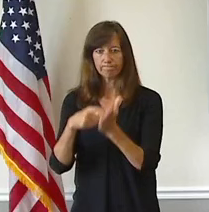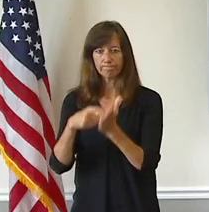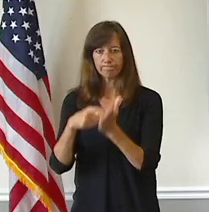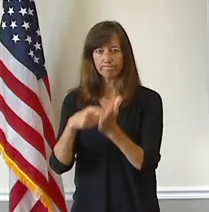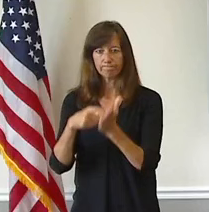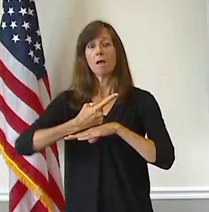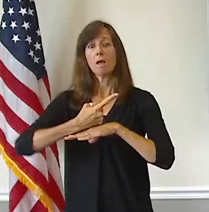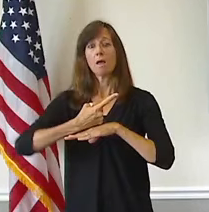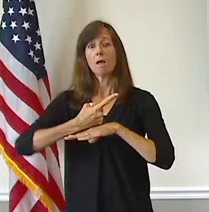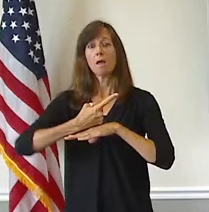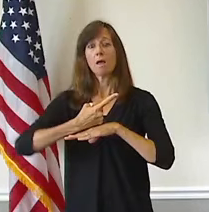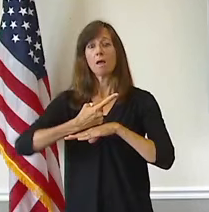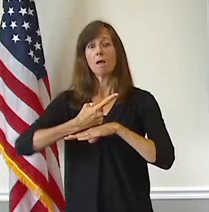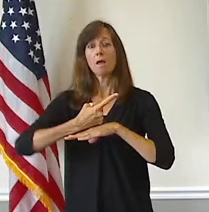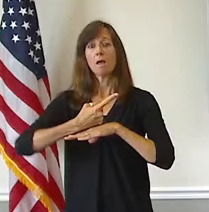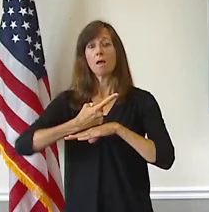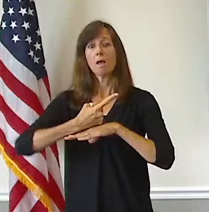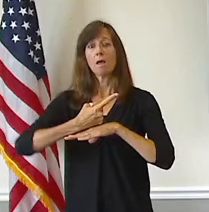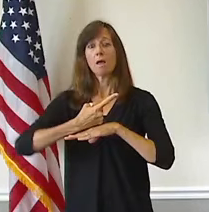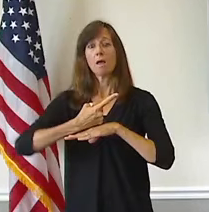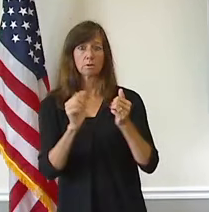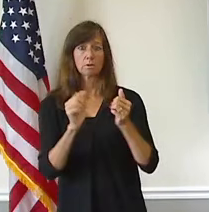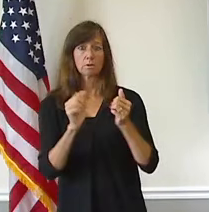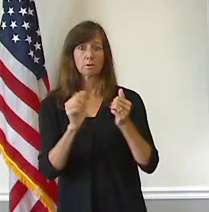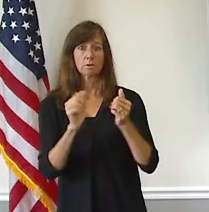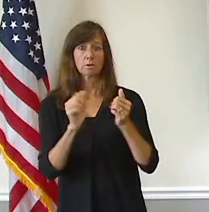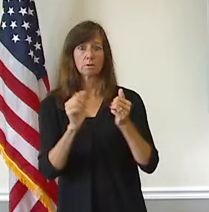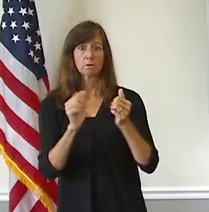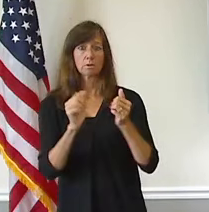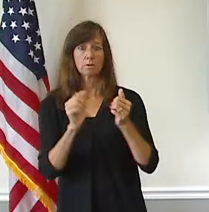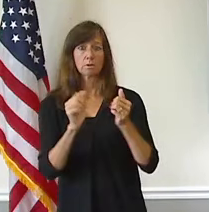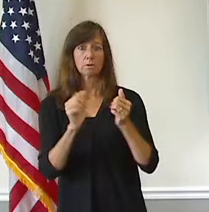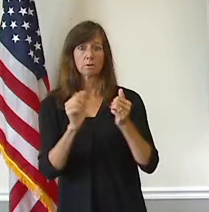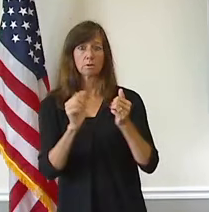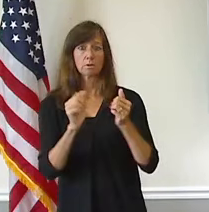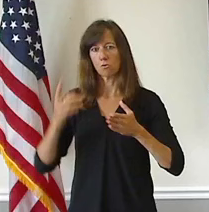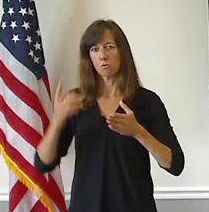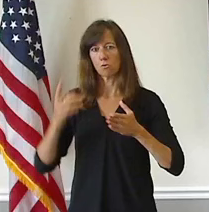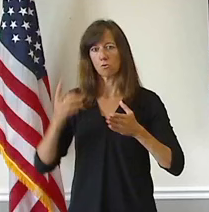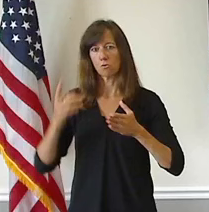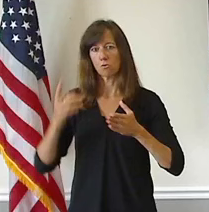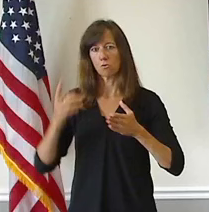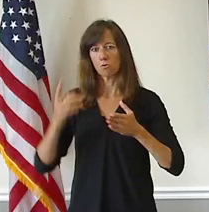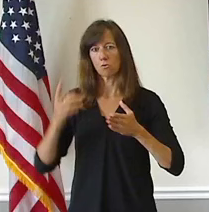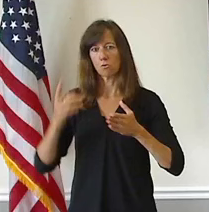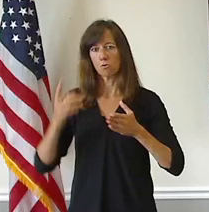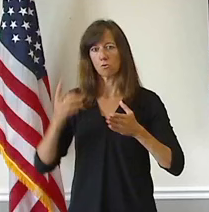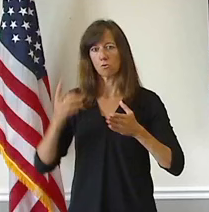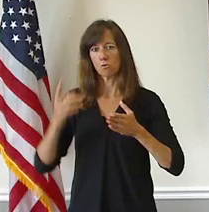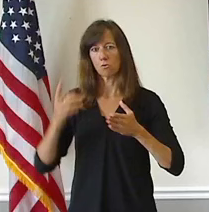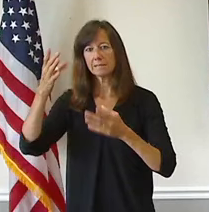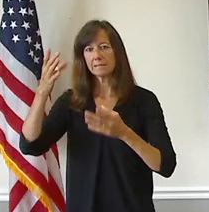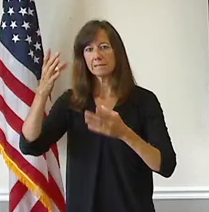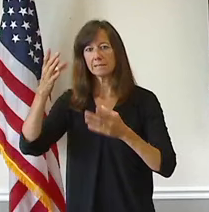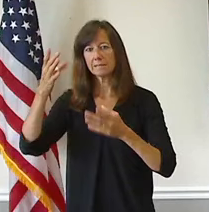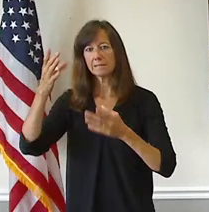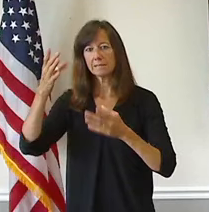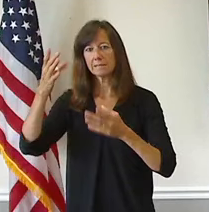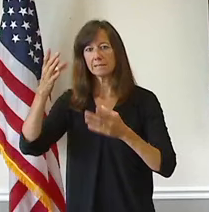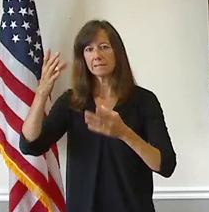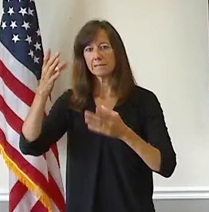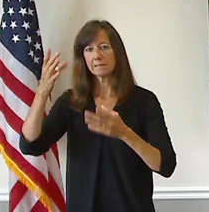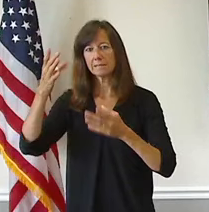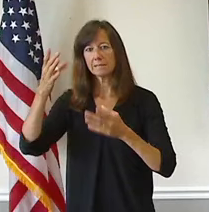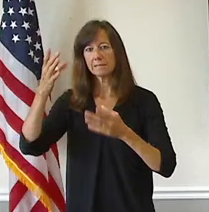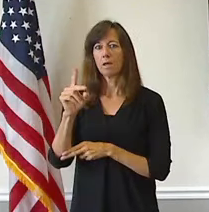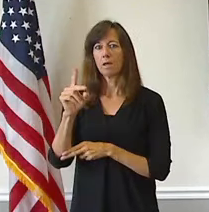community health team, the coordinator for communicable disease, Andrew Evans. Andy Evans has worked